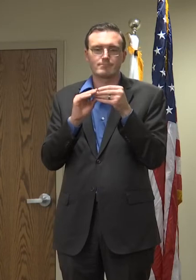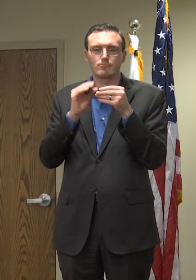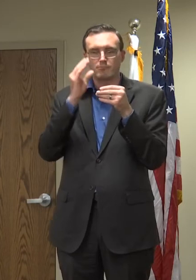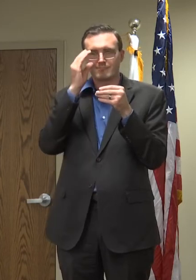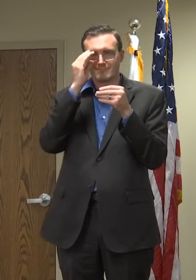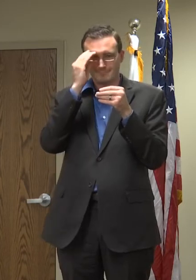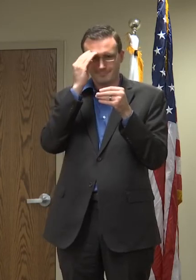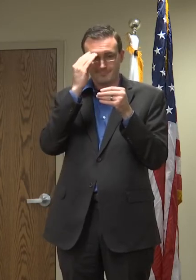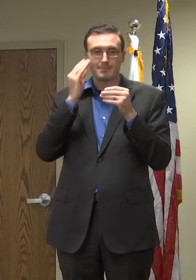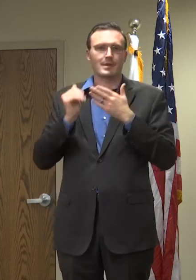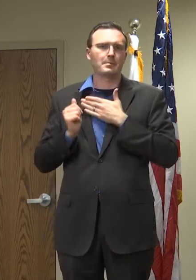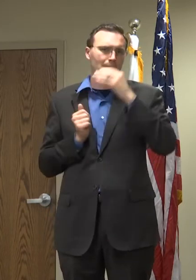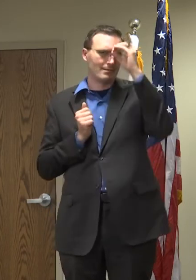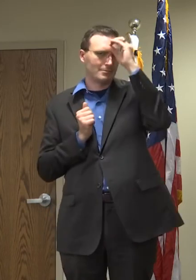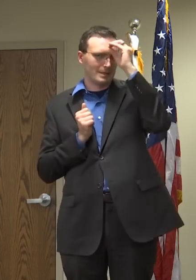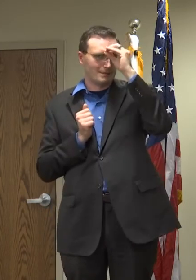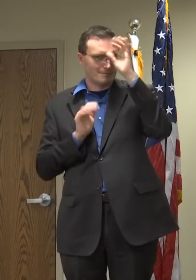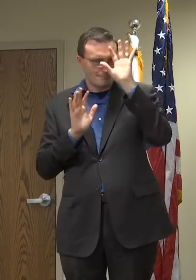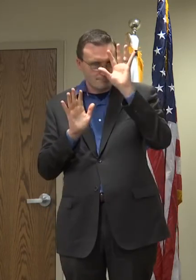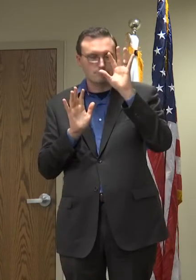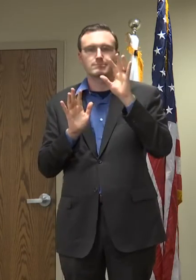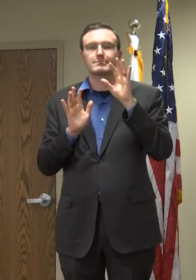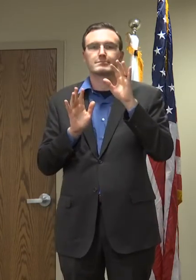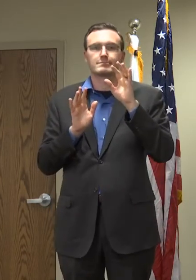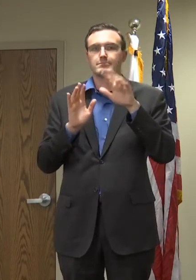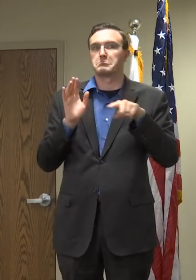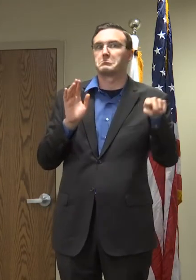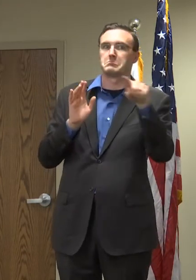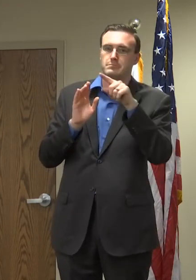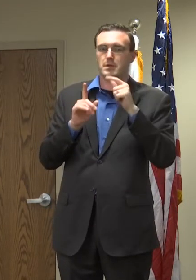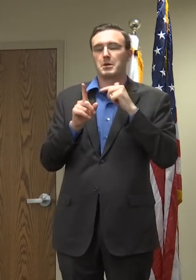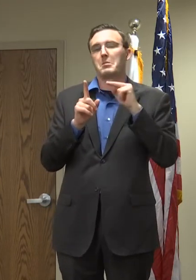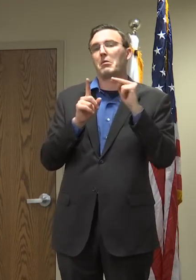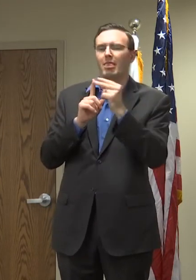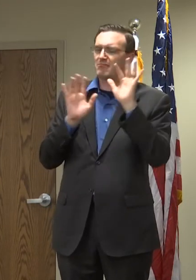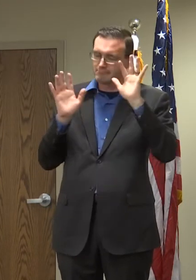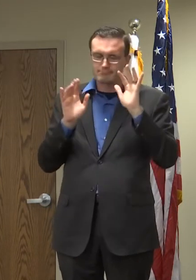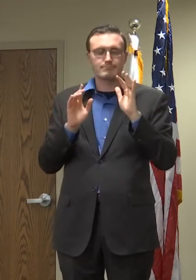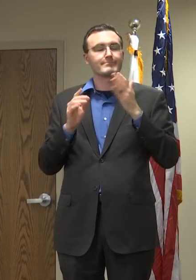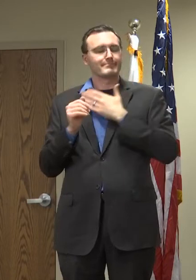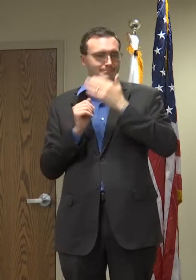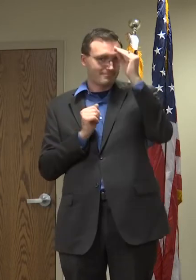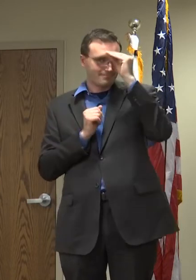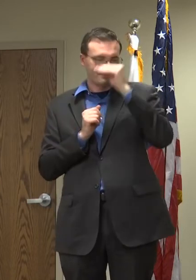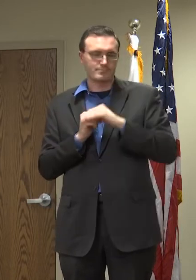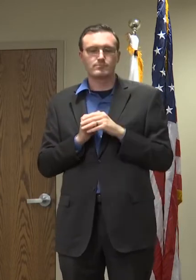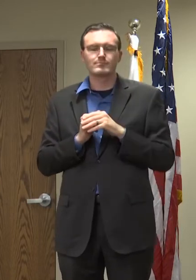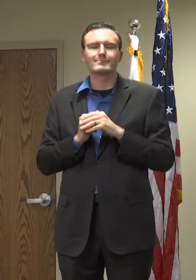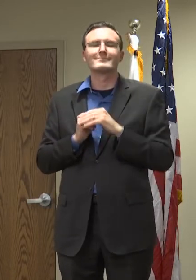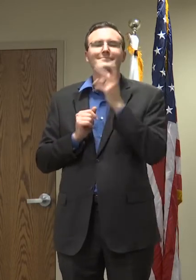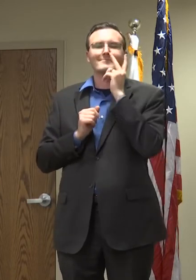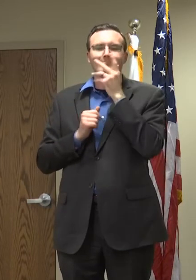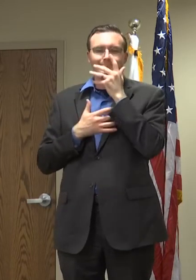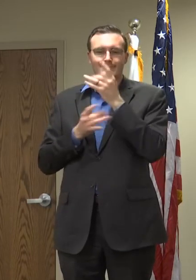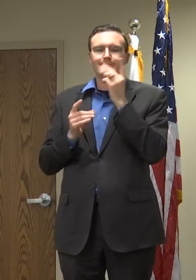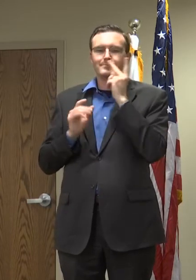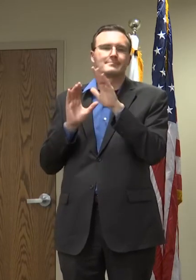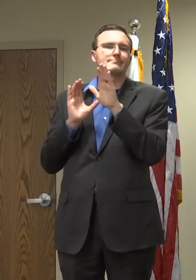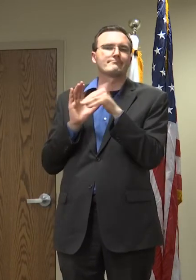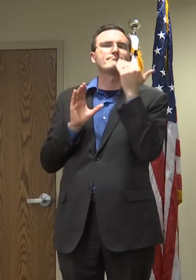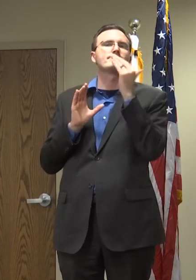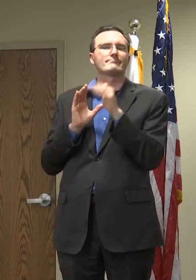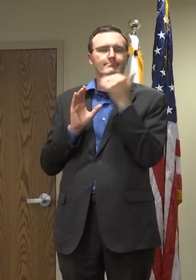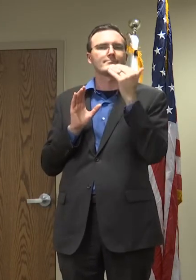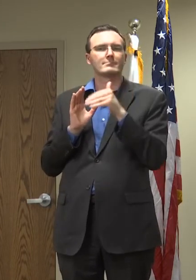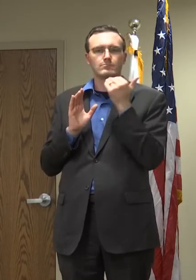own inbox from people who are writing me. Early on, it was a tremendous frustration that